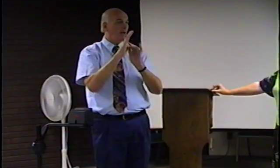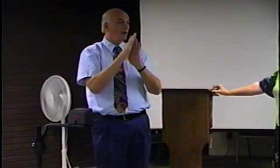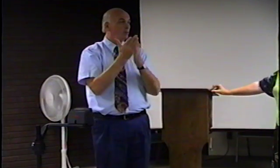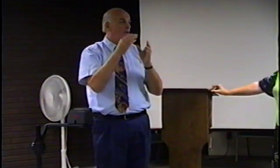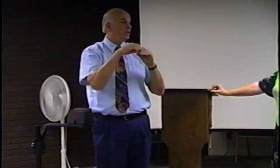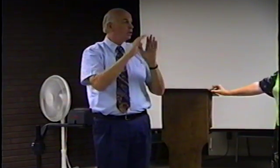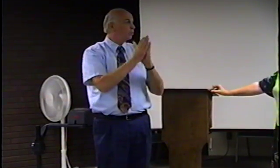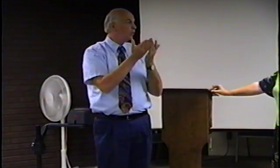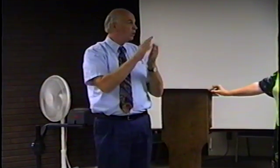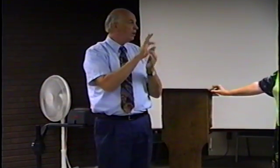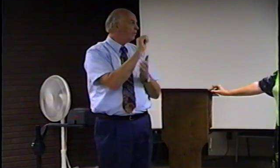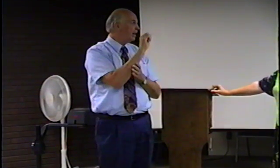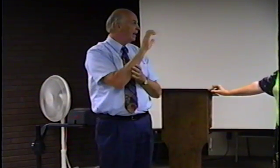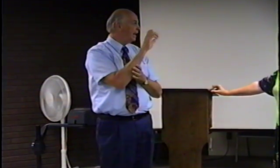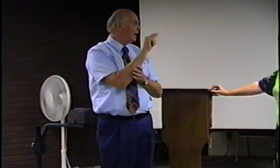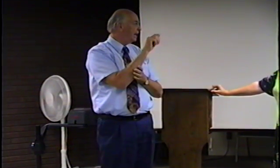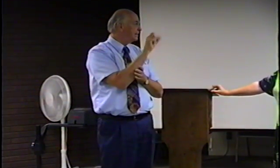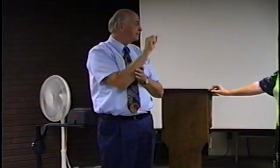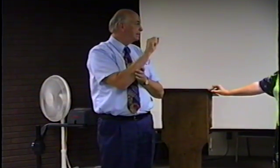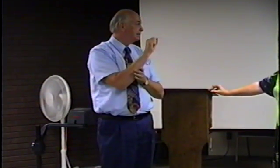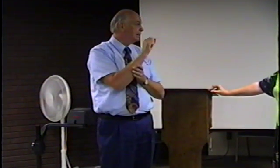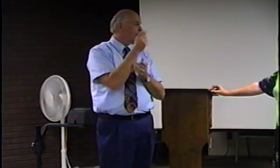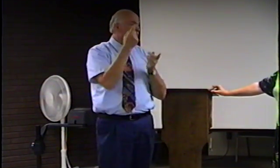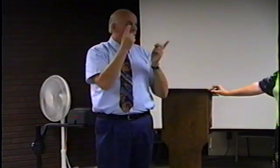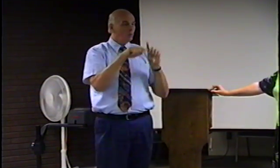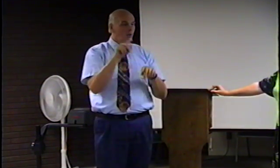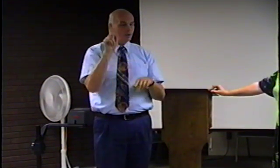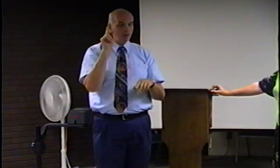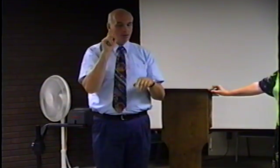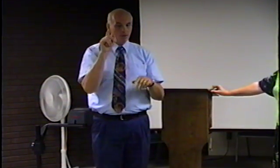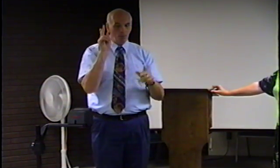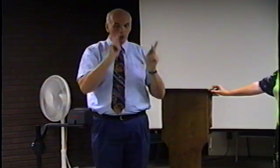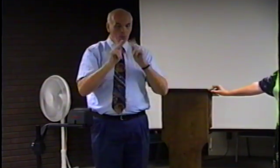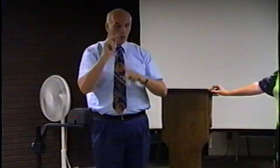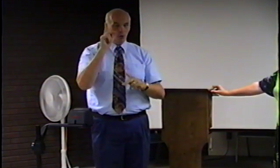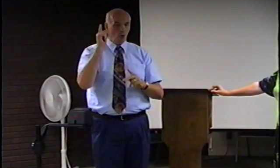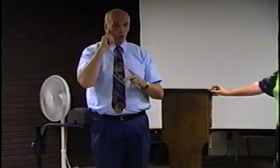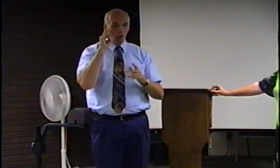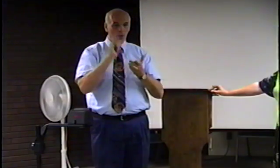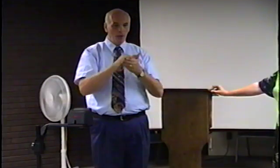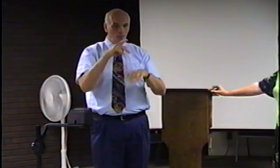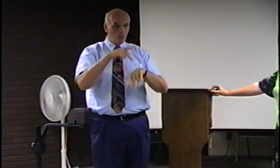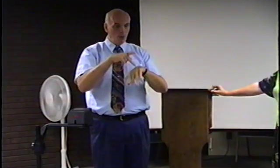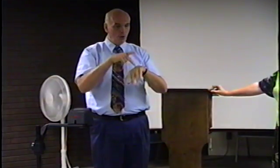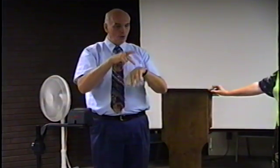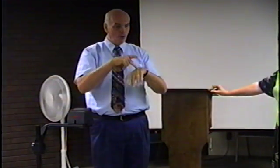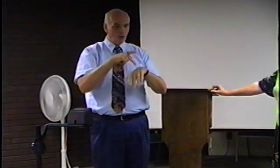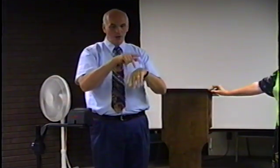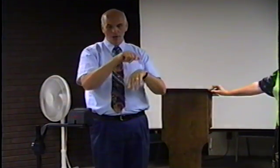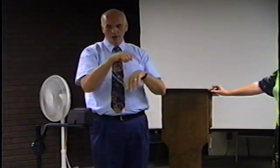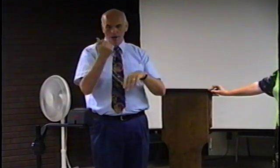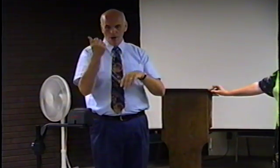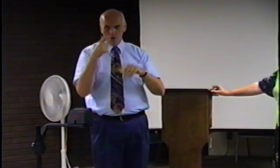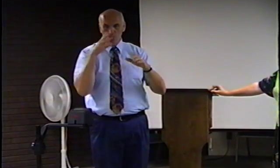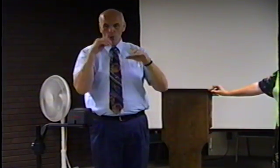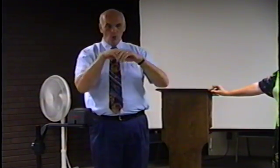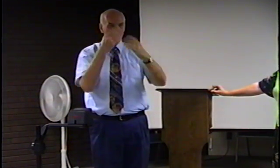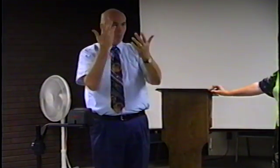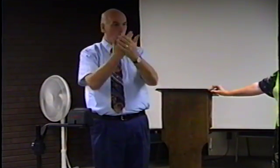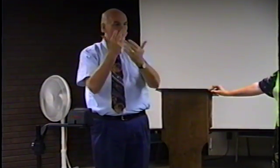I bring you for some ass. With the earth that bitter and other in